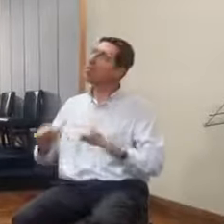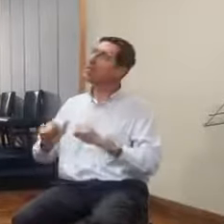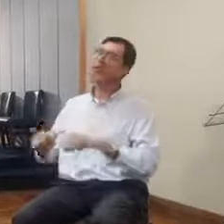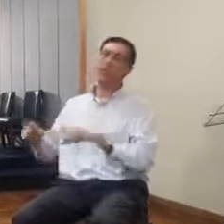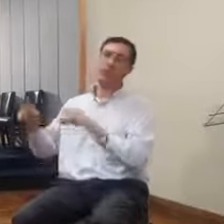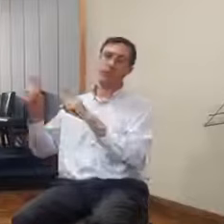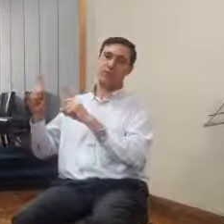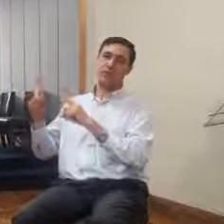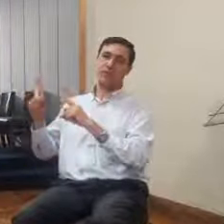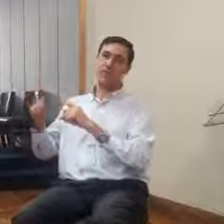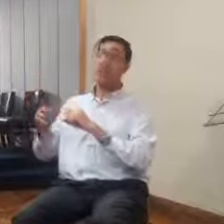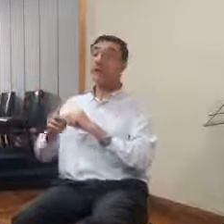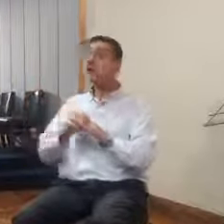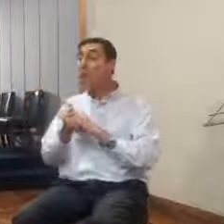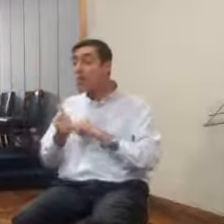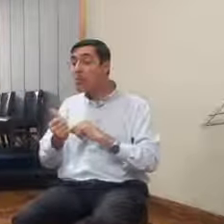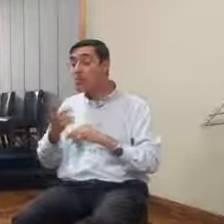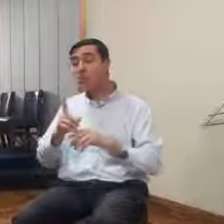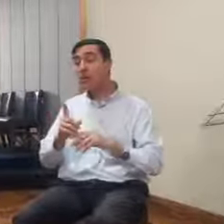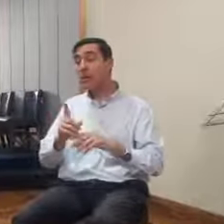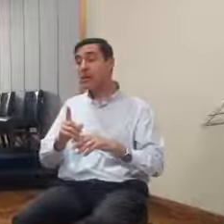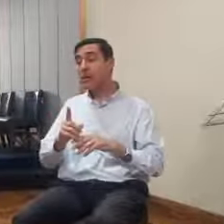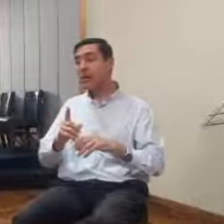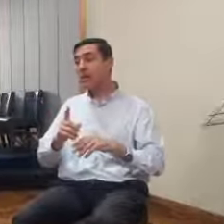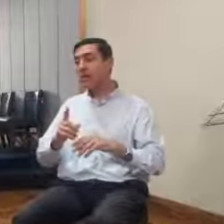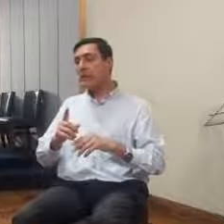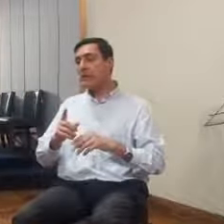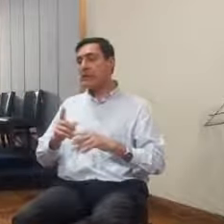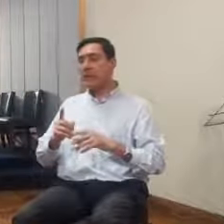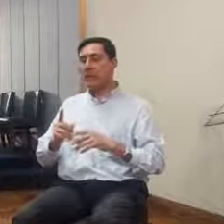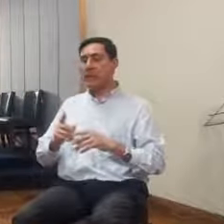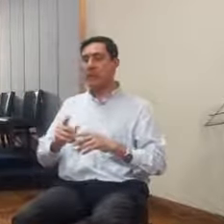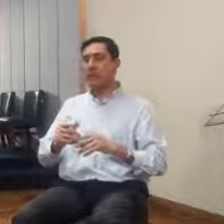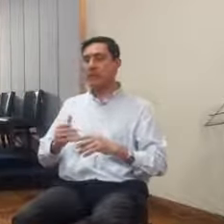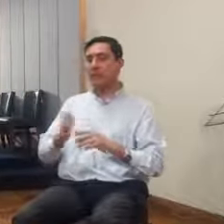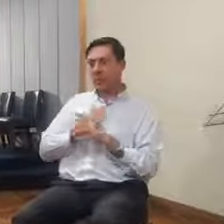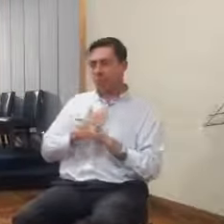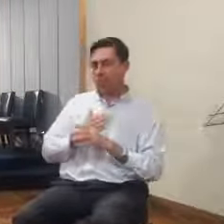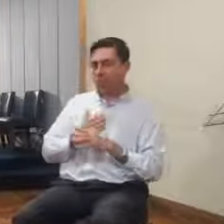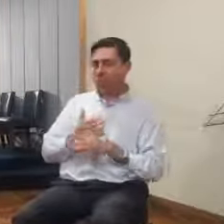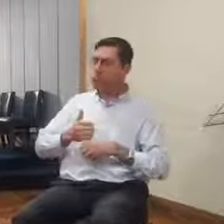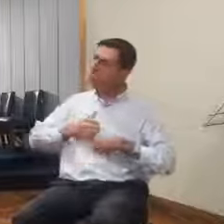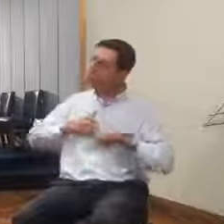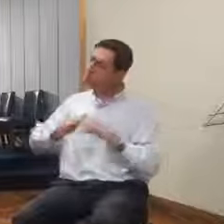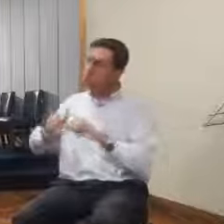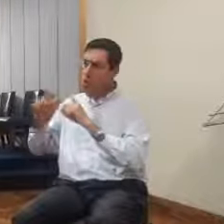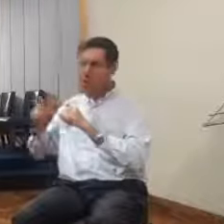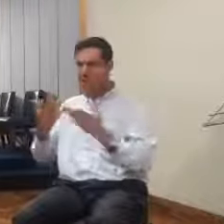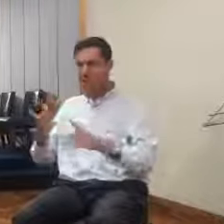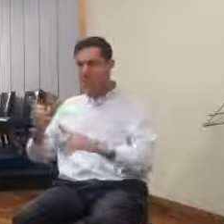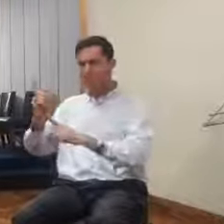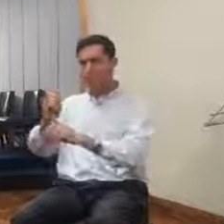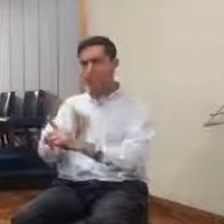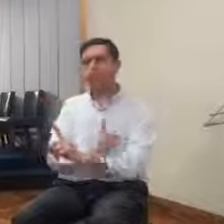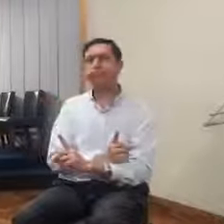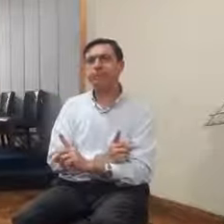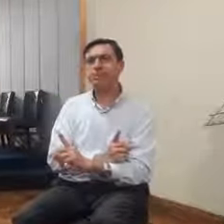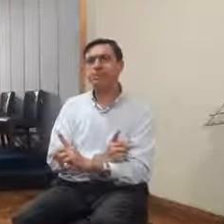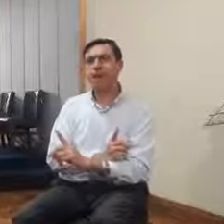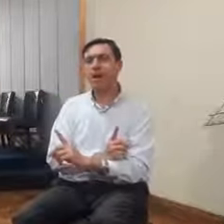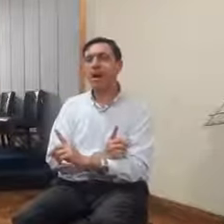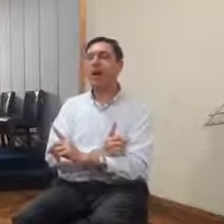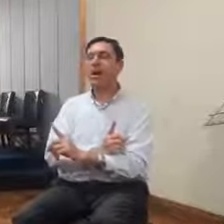and turned their back on spiritual things they once knew and held dear. We wait patiently. We